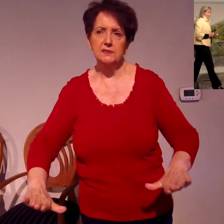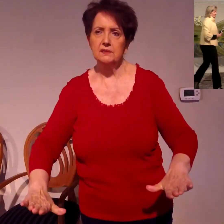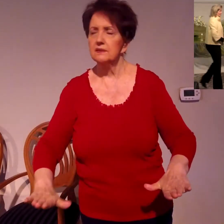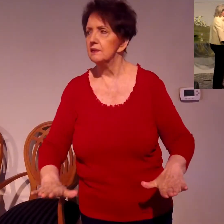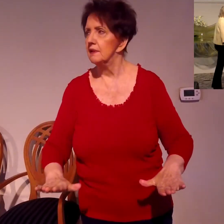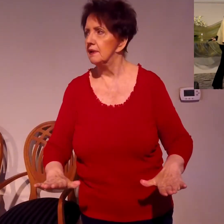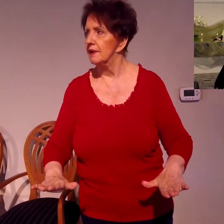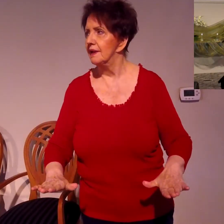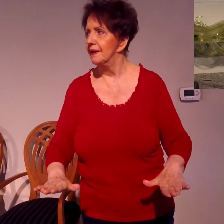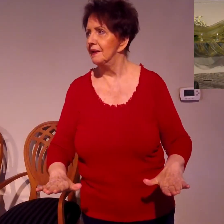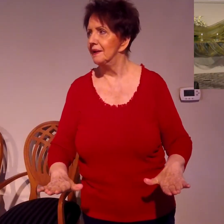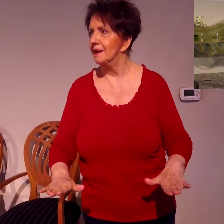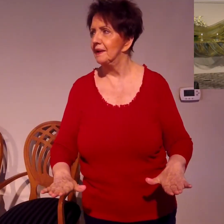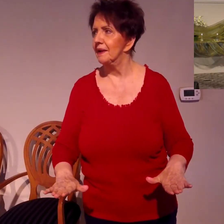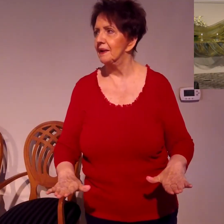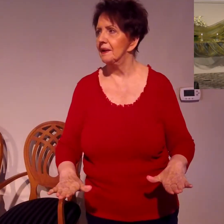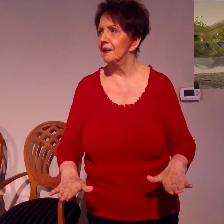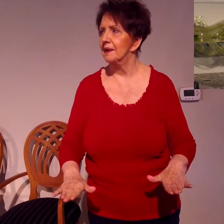White.